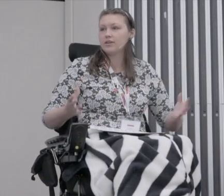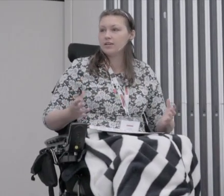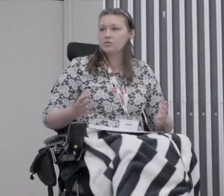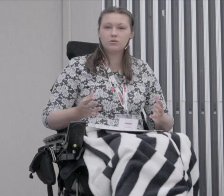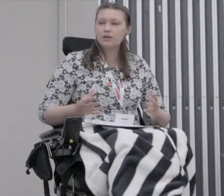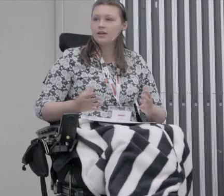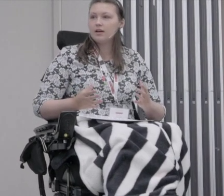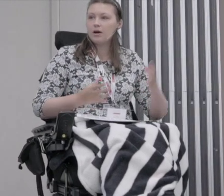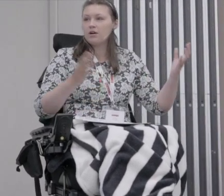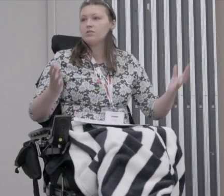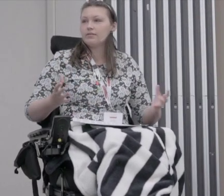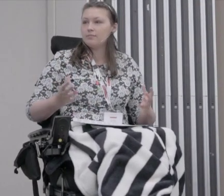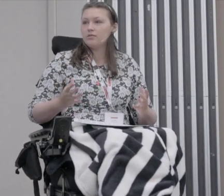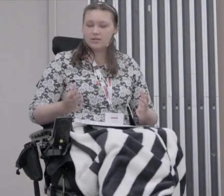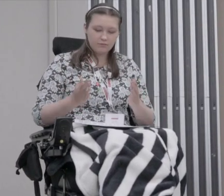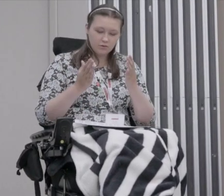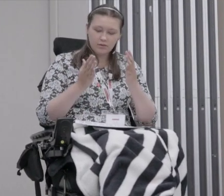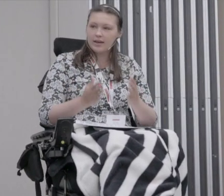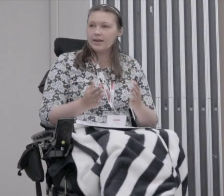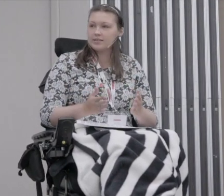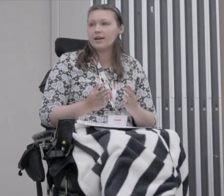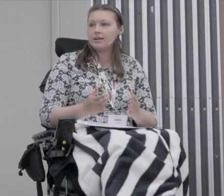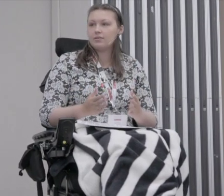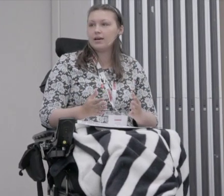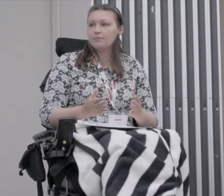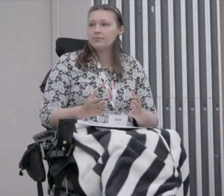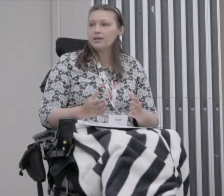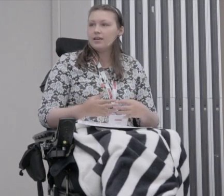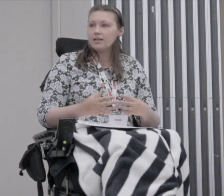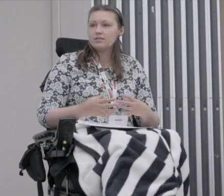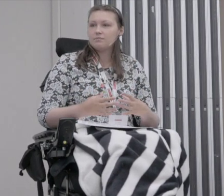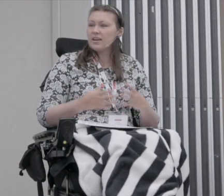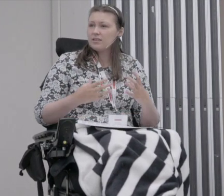purse strings or an ulterior motive, you're there exactly for them.